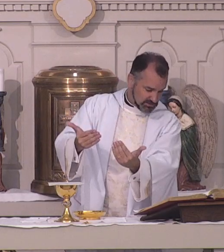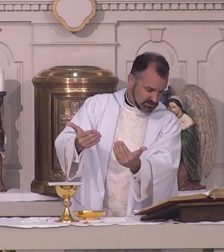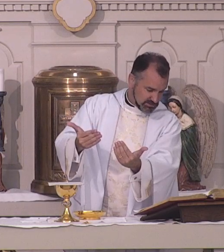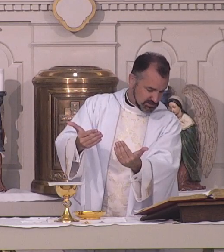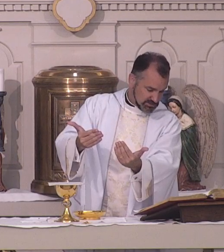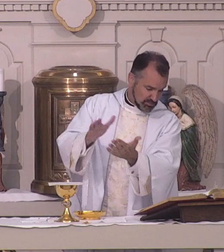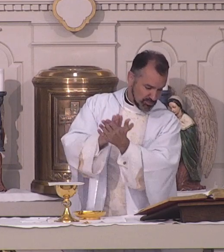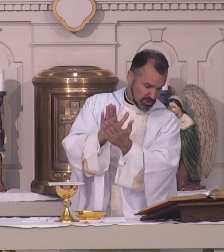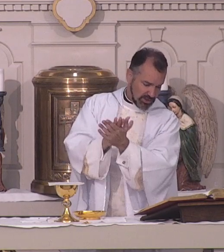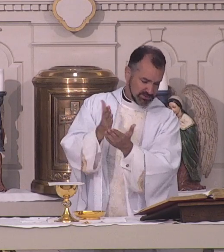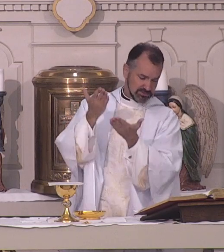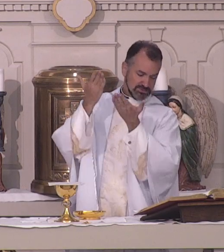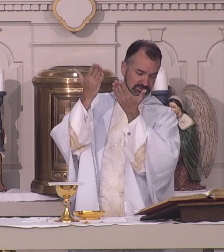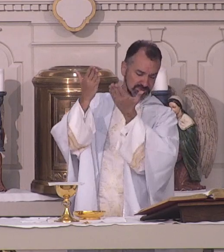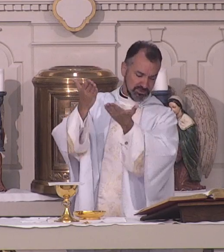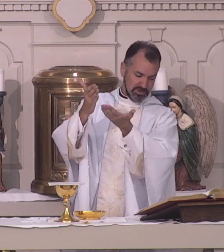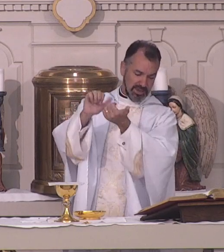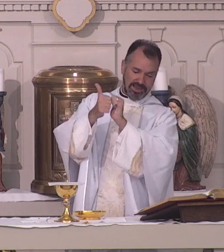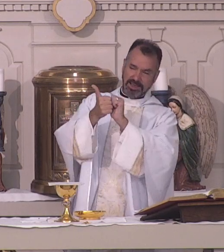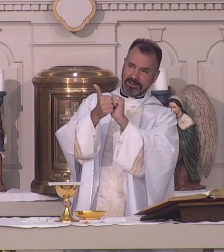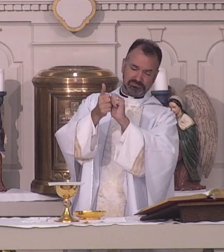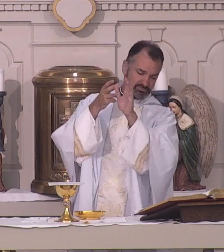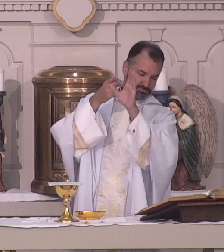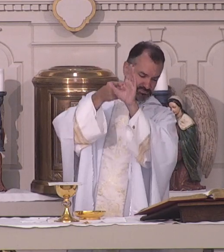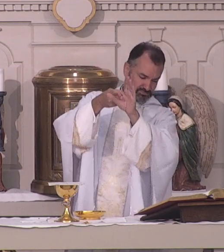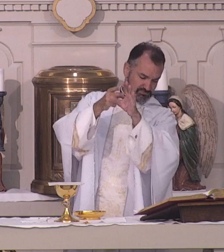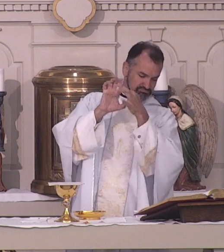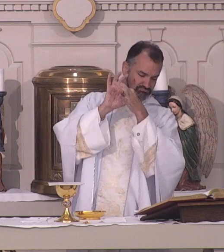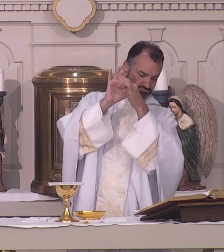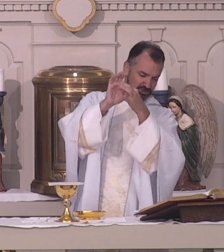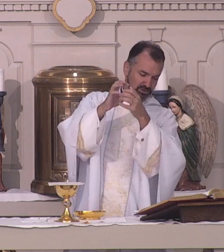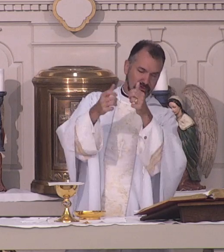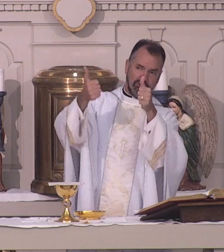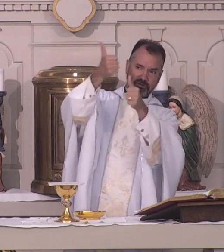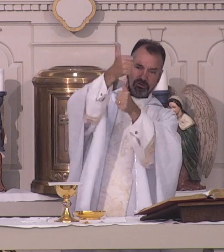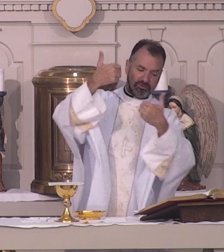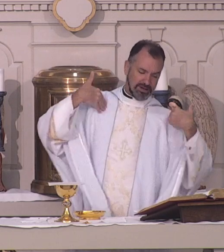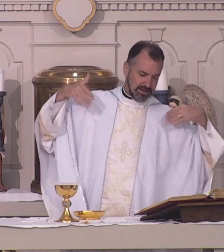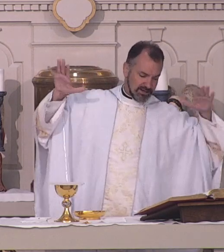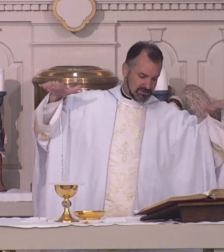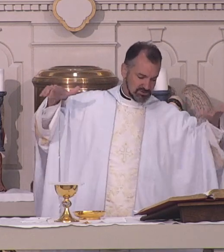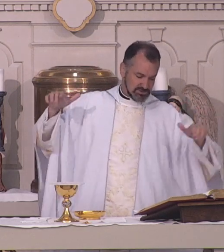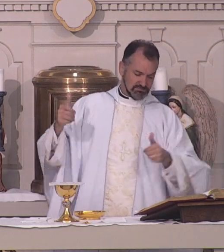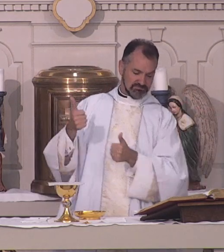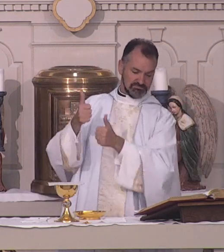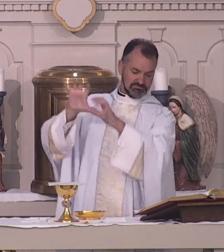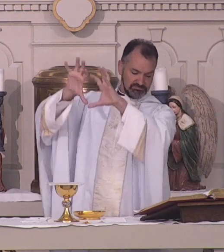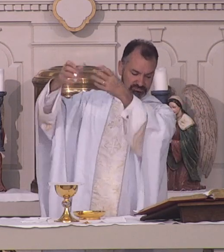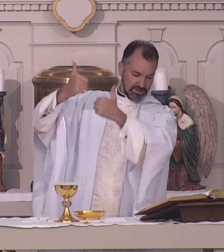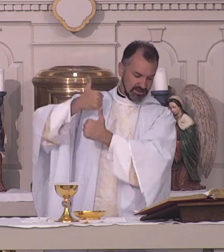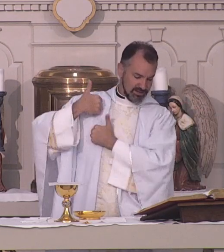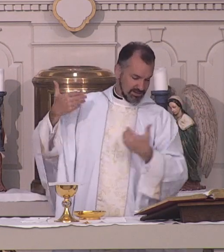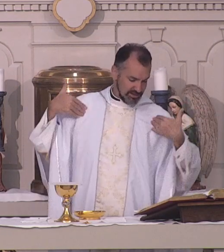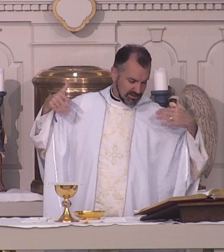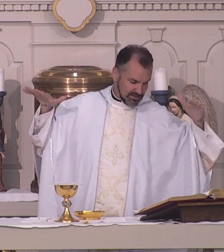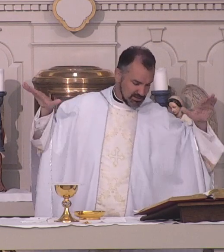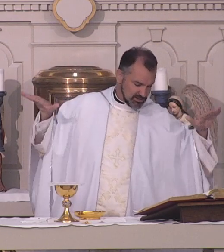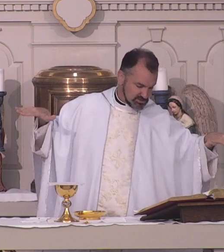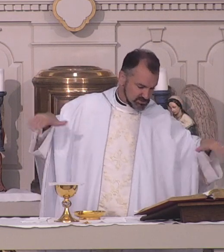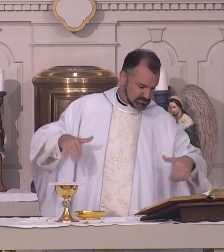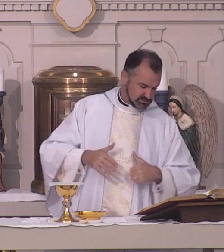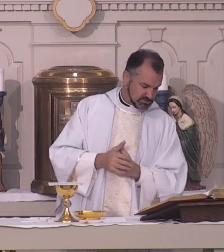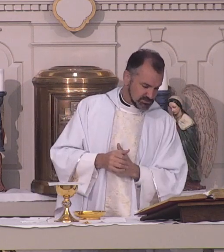Father, Almighty and eternal God, and to praise you without end in your archangels